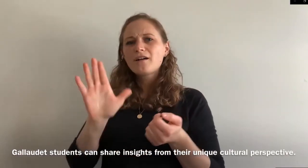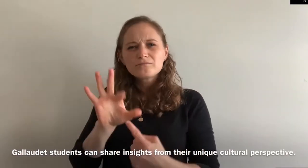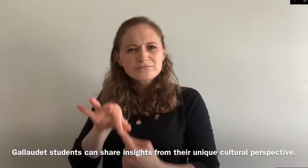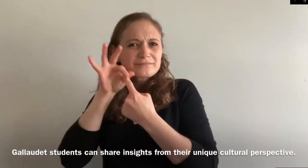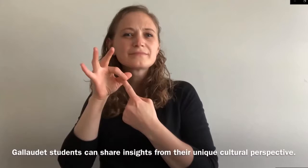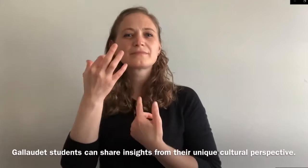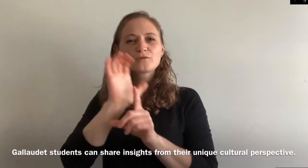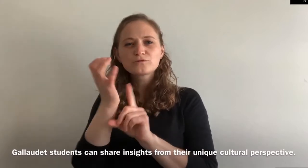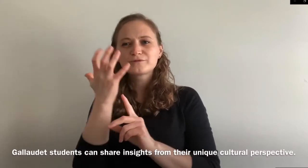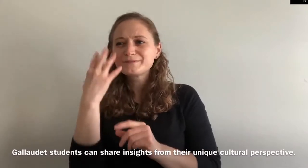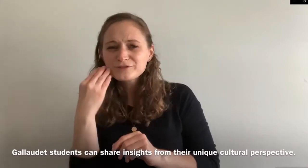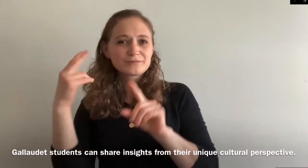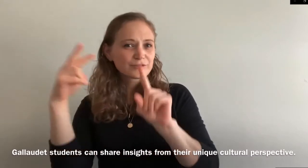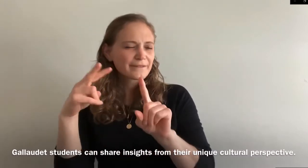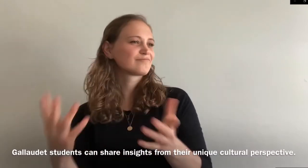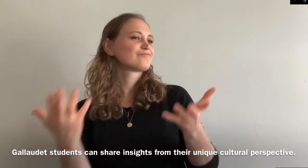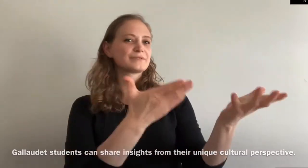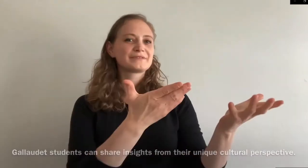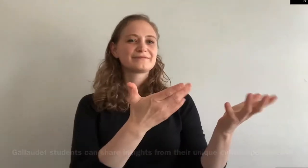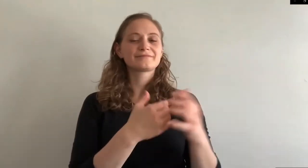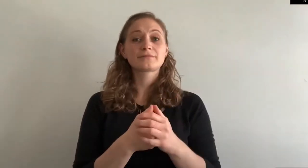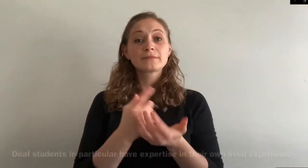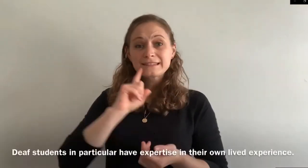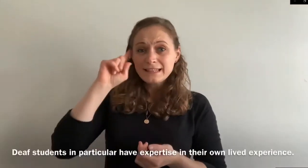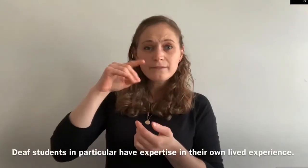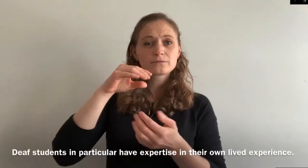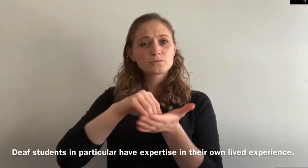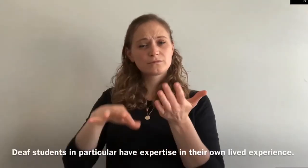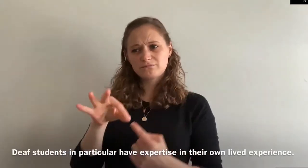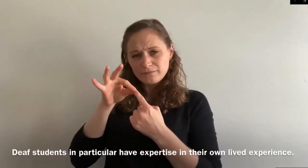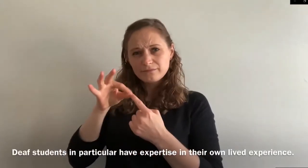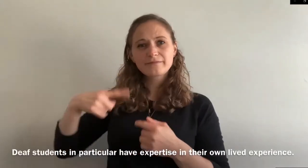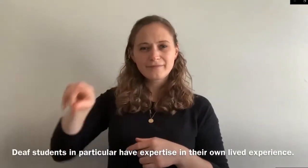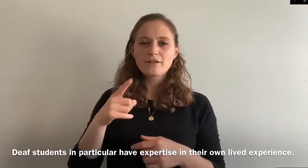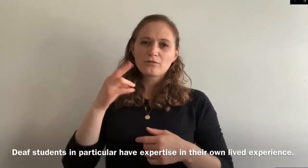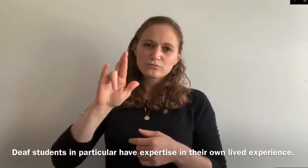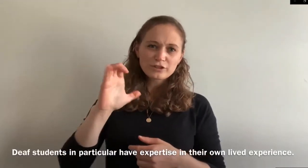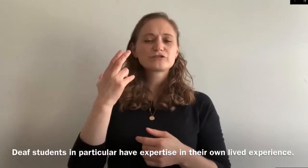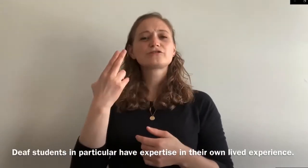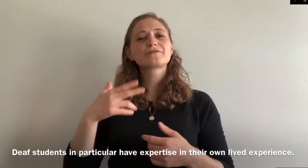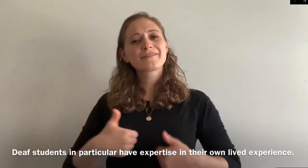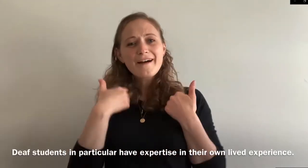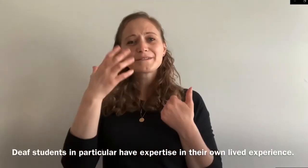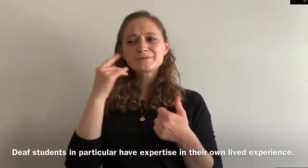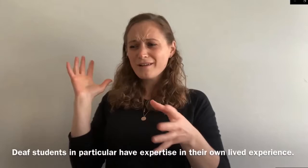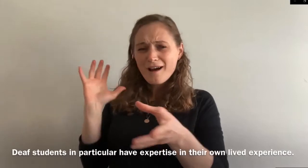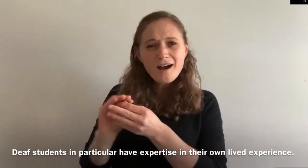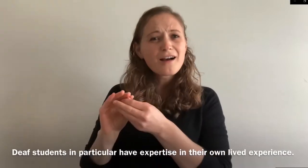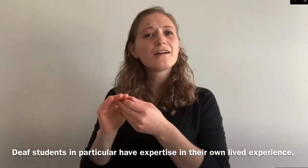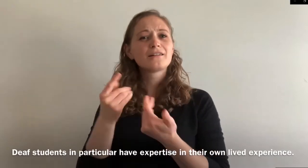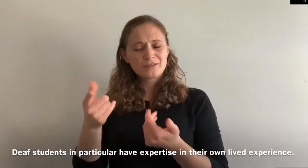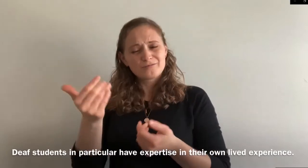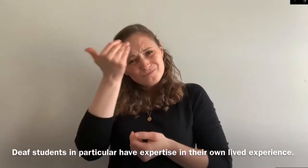their insights from their unique cultural perspective. Deaf students in particular have expertise in their own